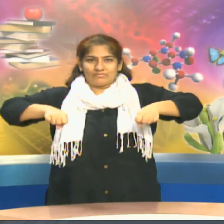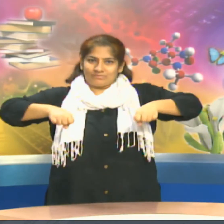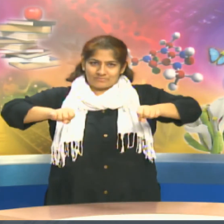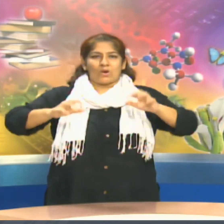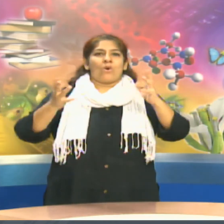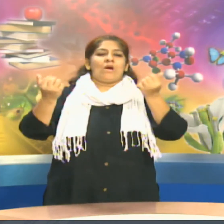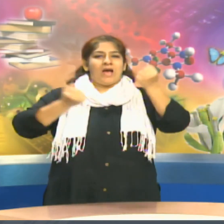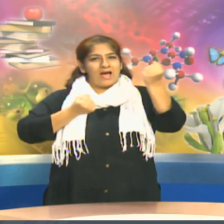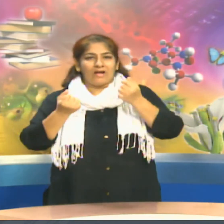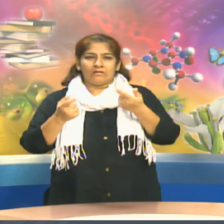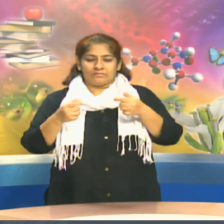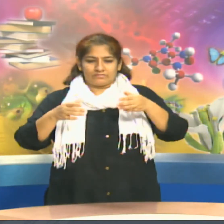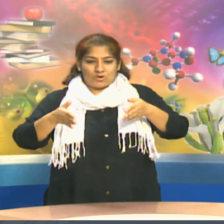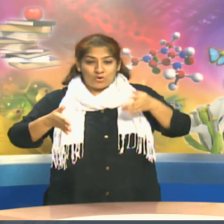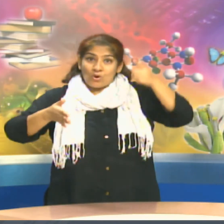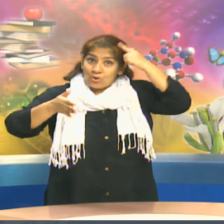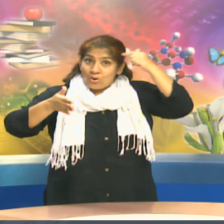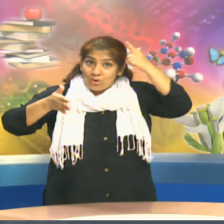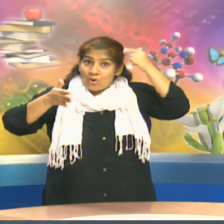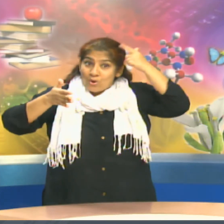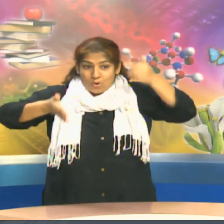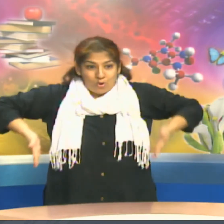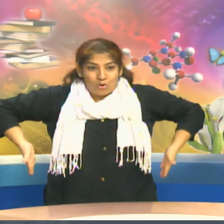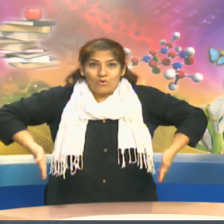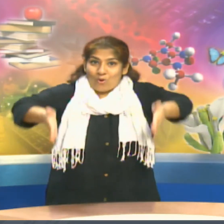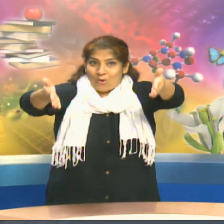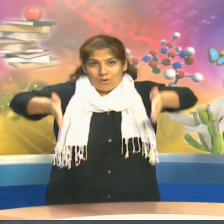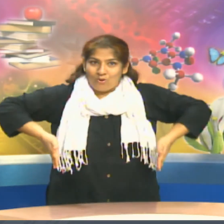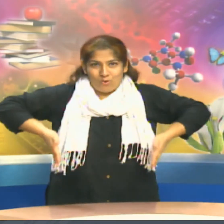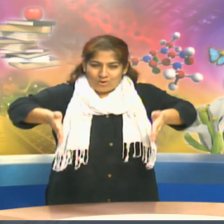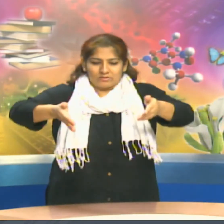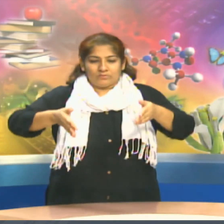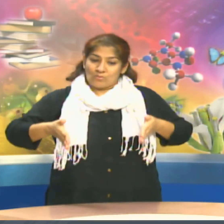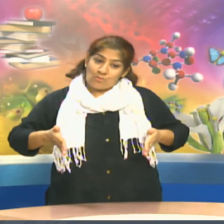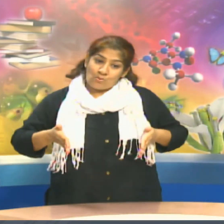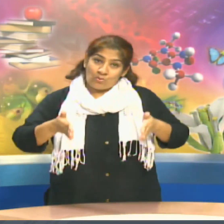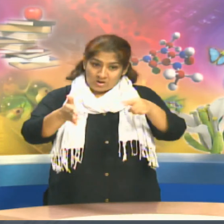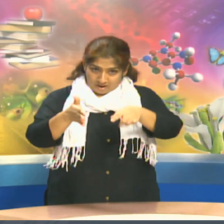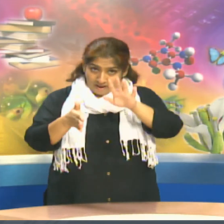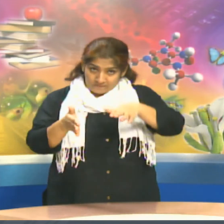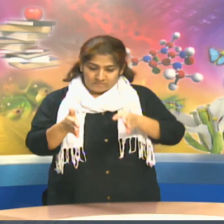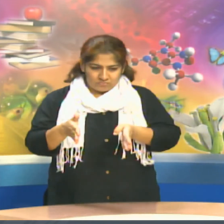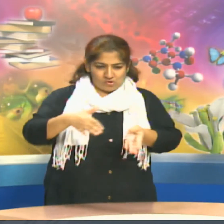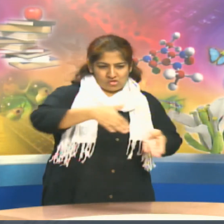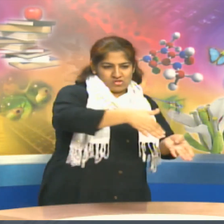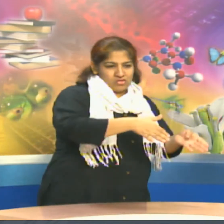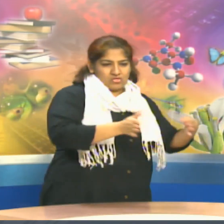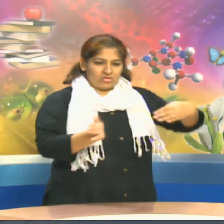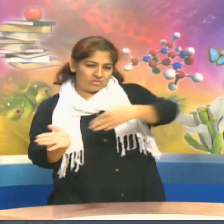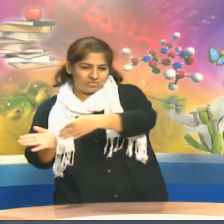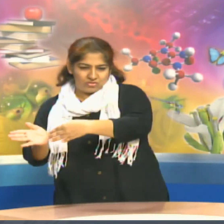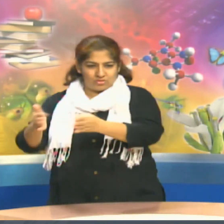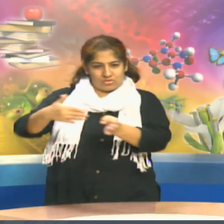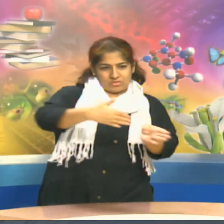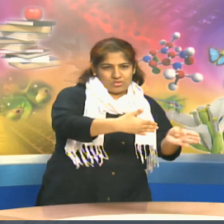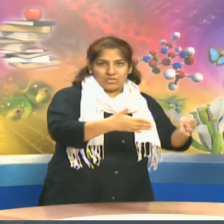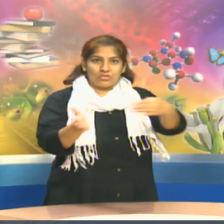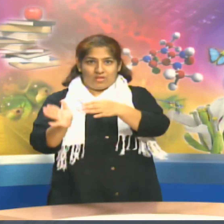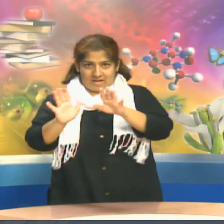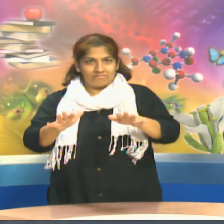a aim or objective. Just for example, a person riding on a road, is the person